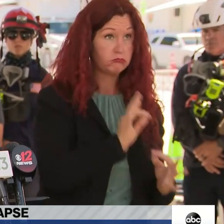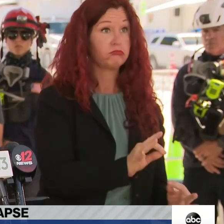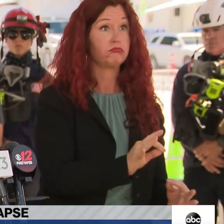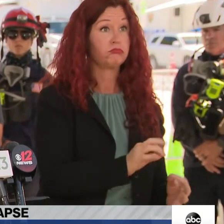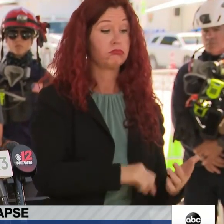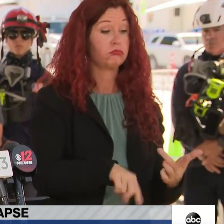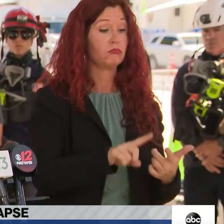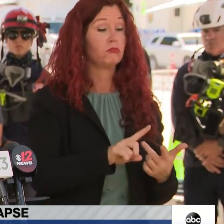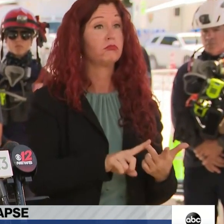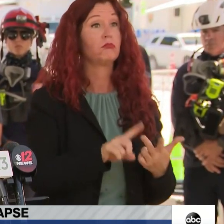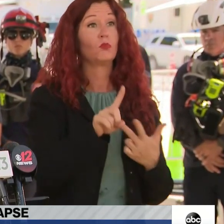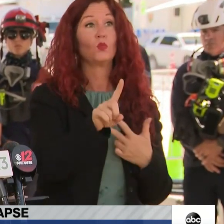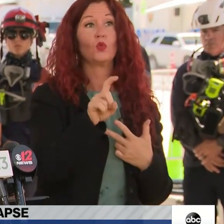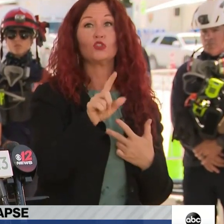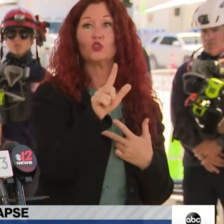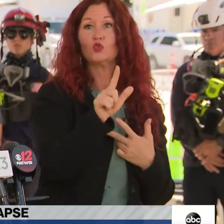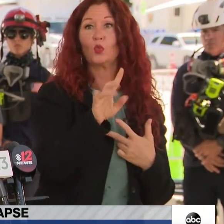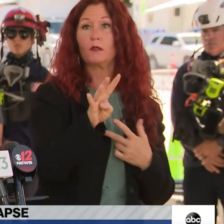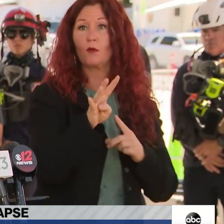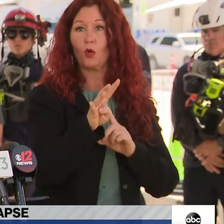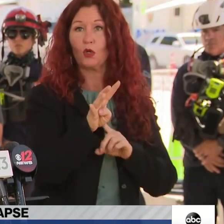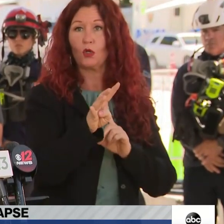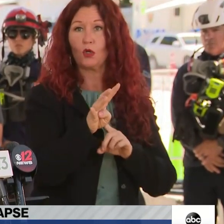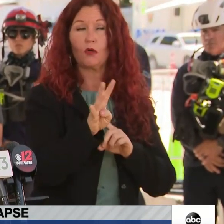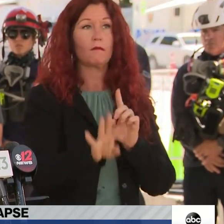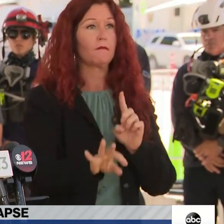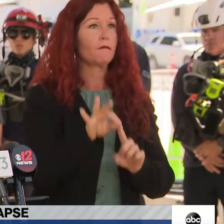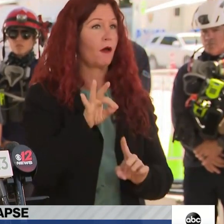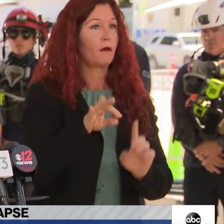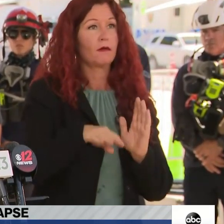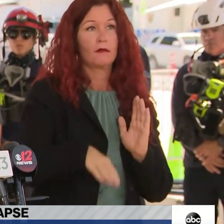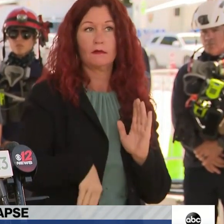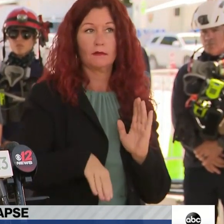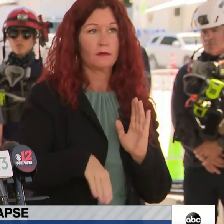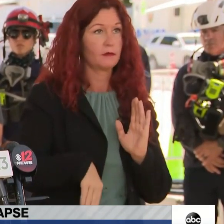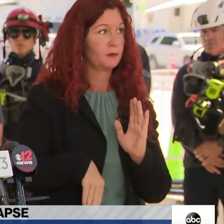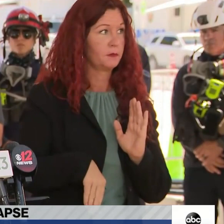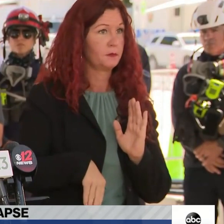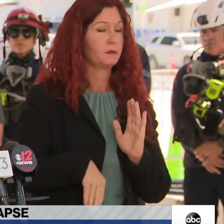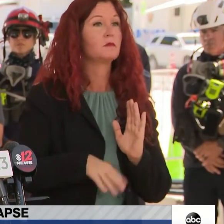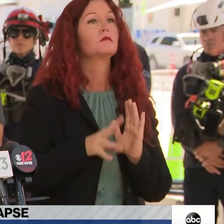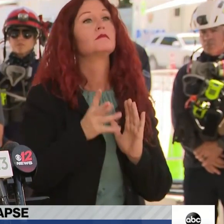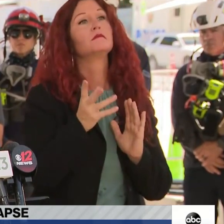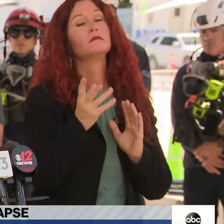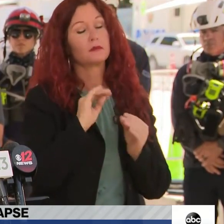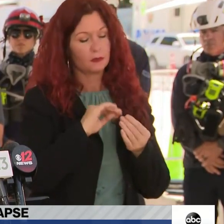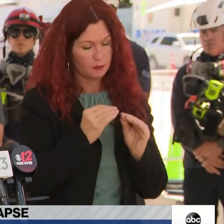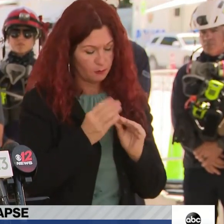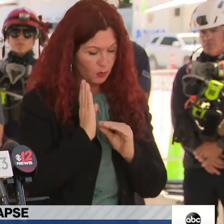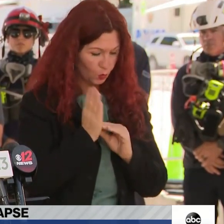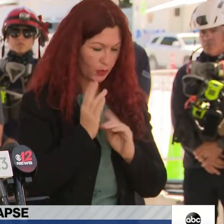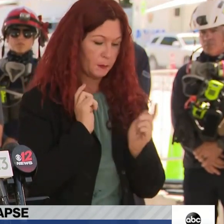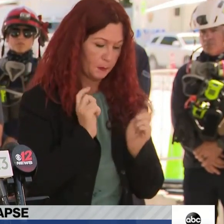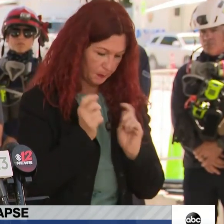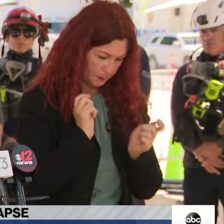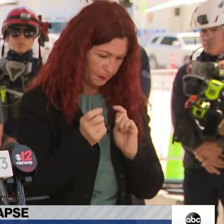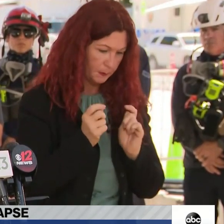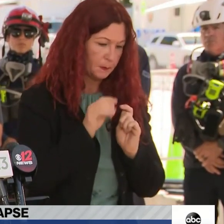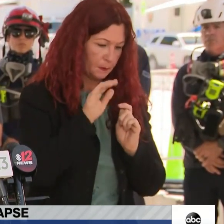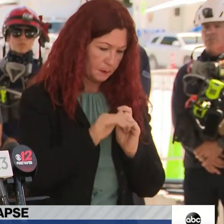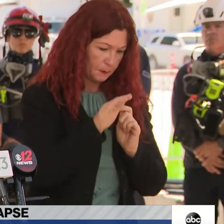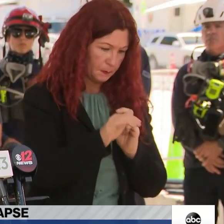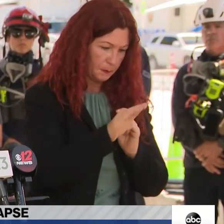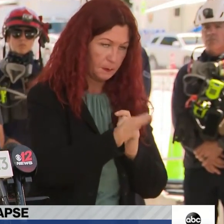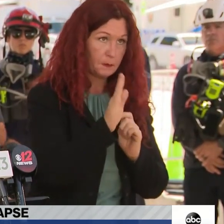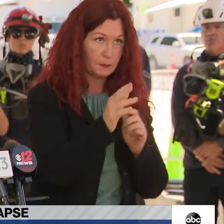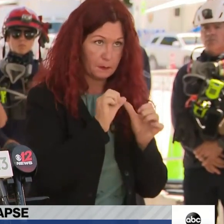for. The numbers are fluid and will continue to change, as we've told you repeatedly. As the governor mentioned, we're doing